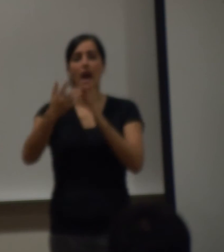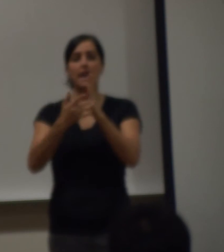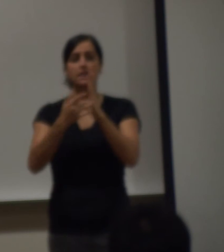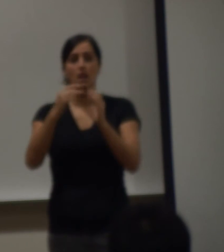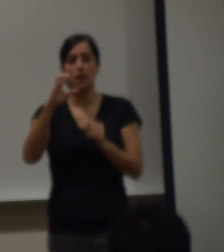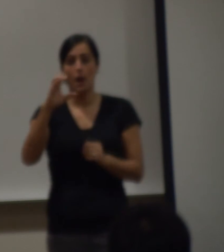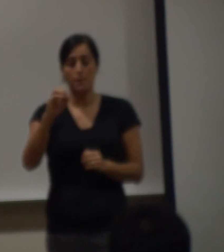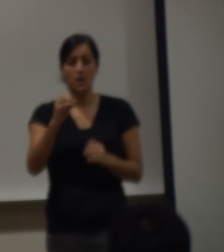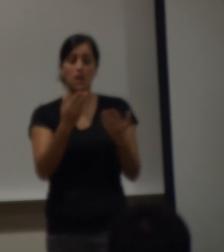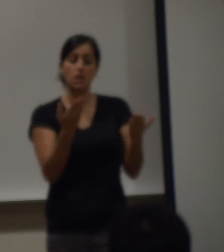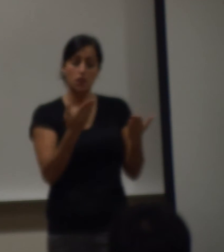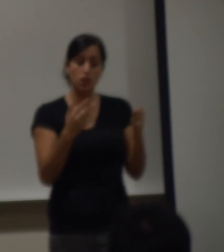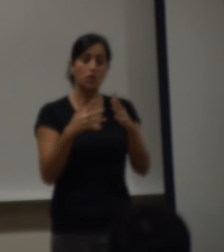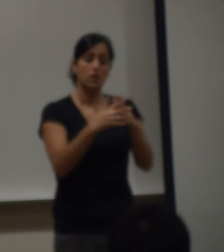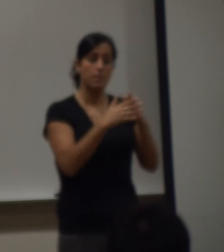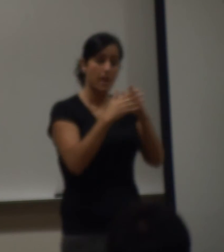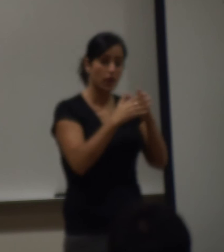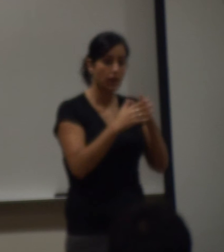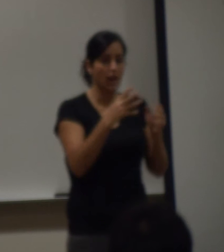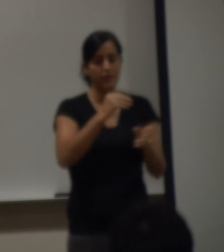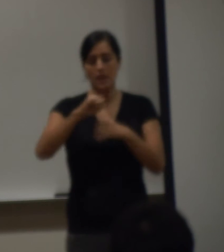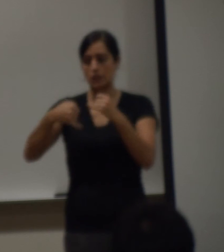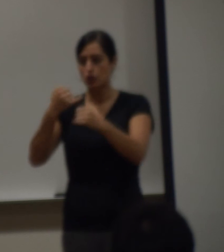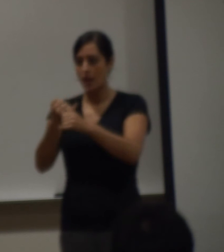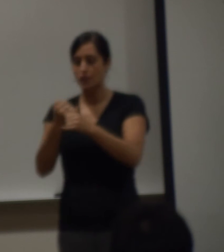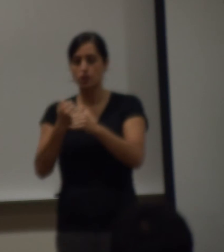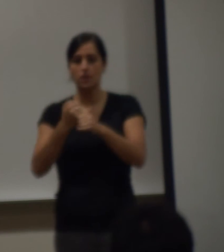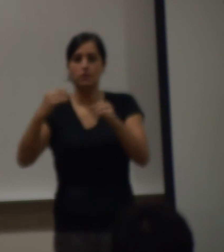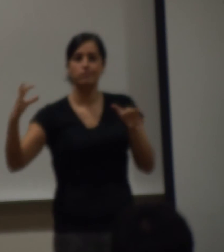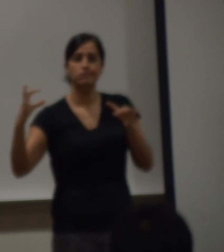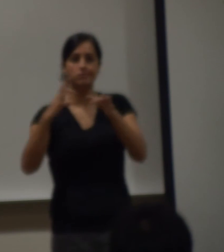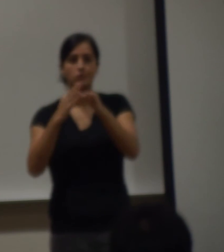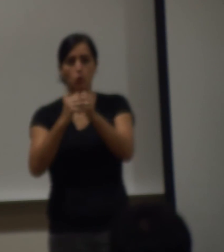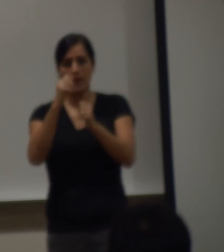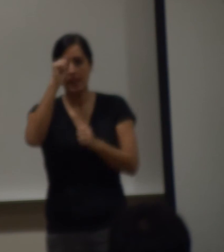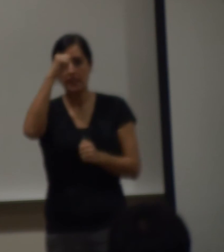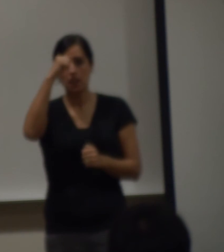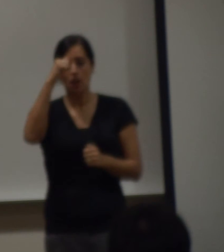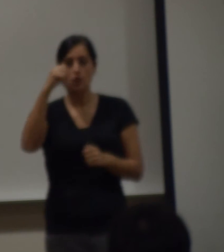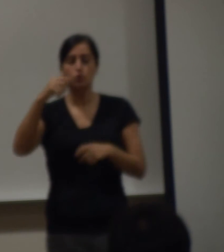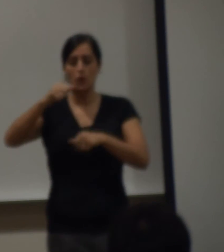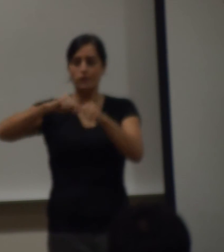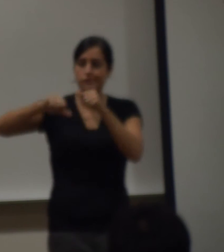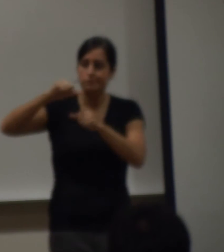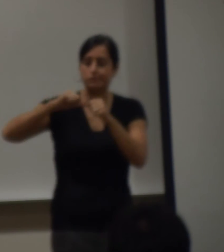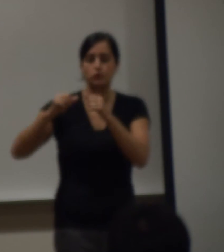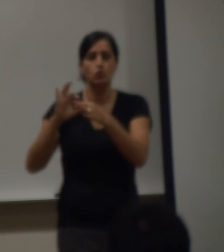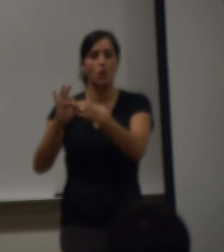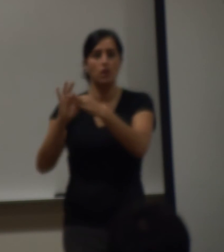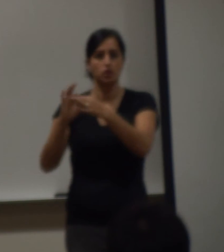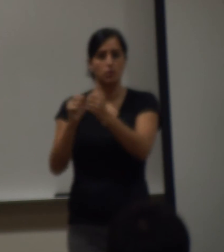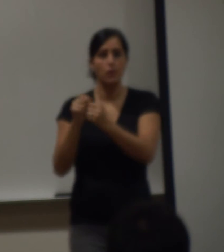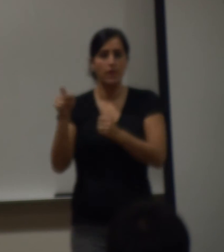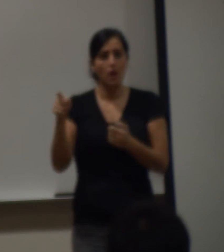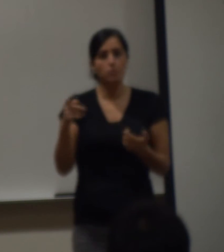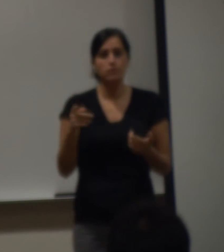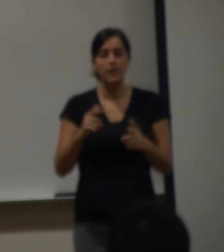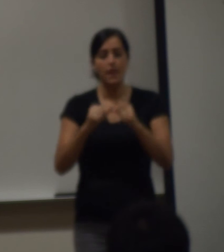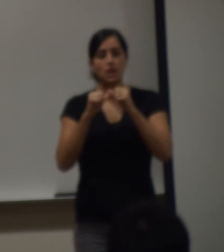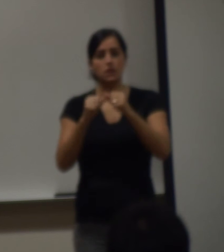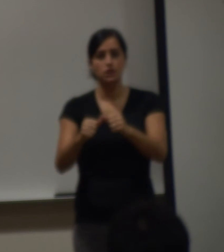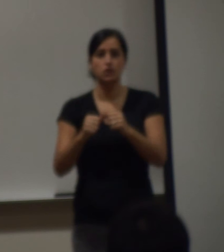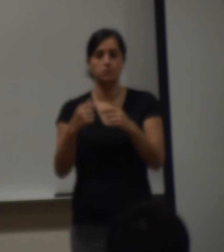companies here and abroad. An interaction and a relationship which continues to this